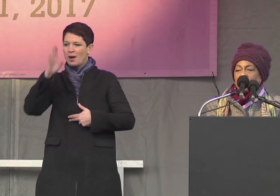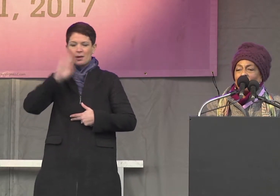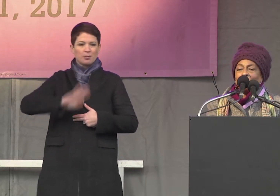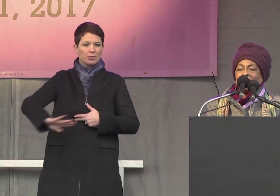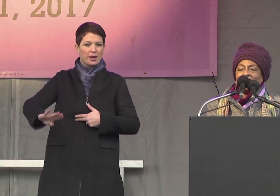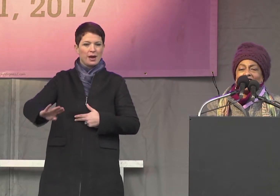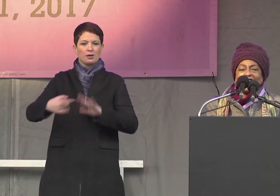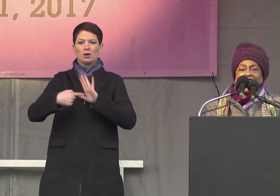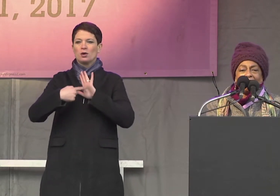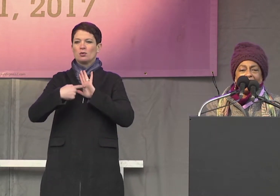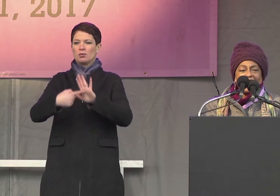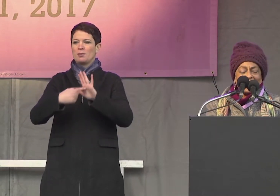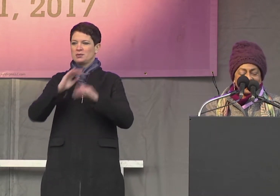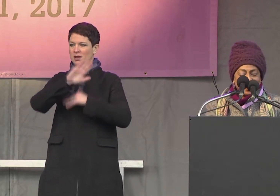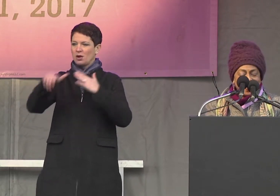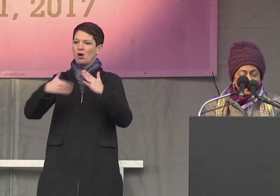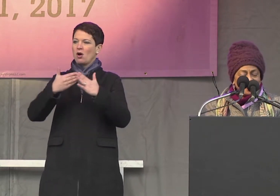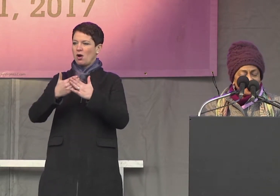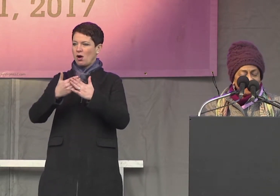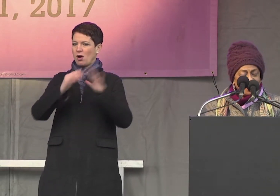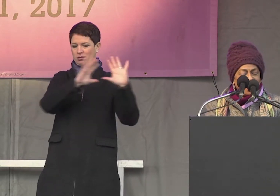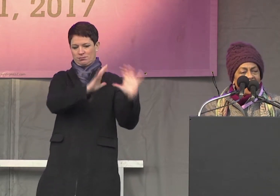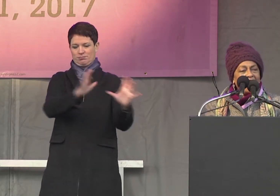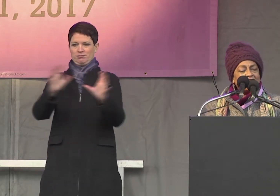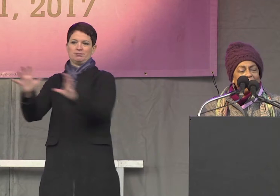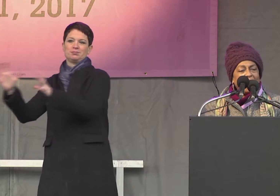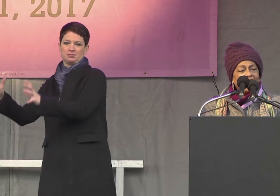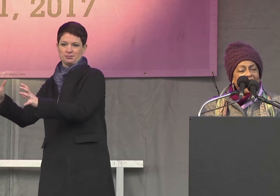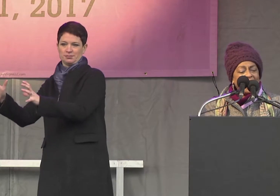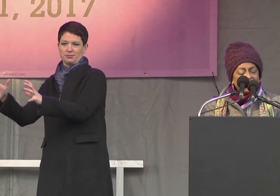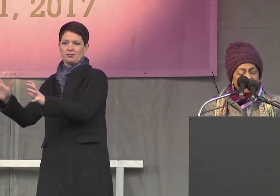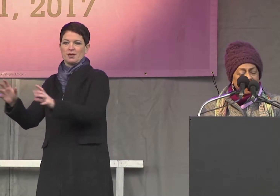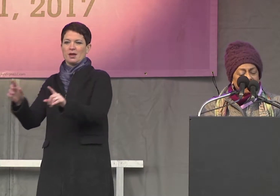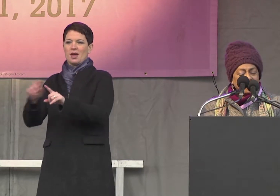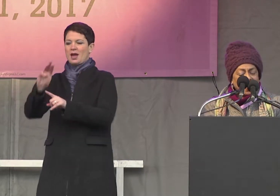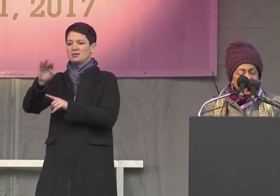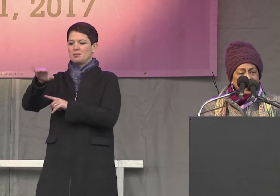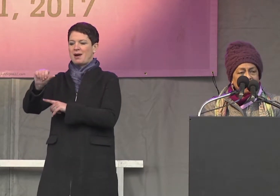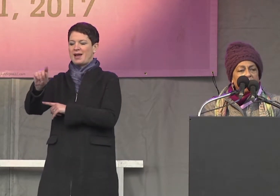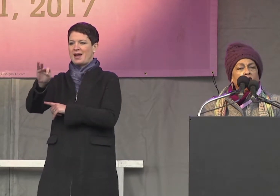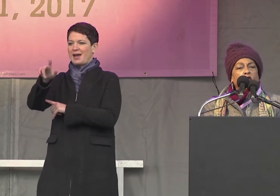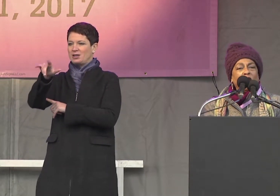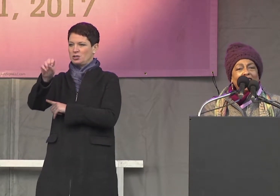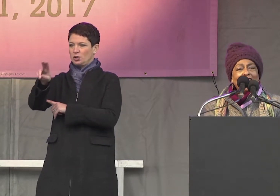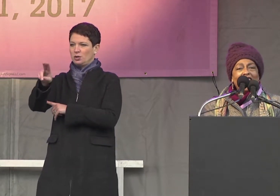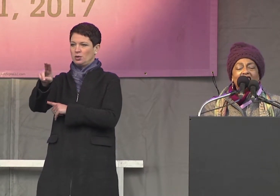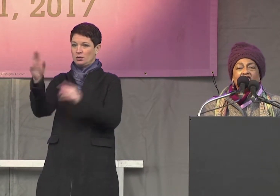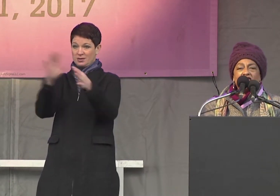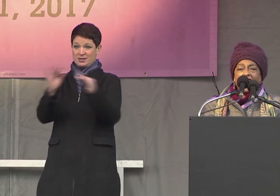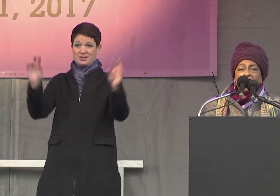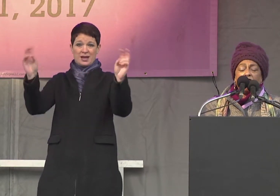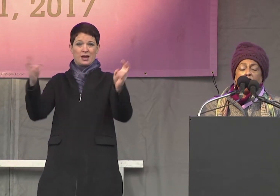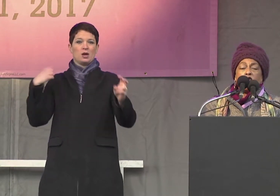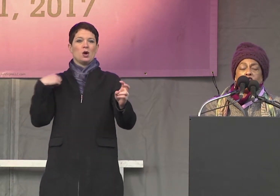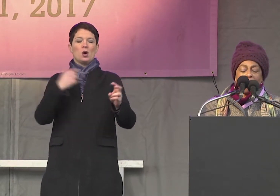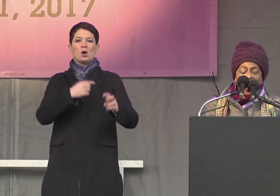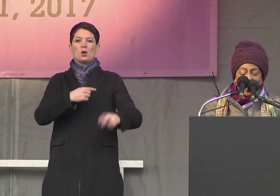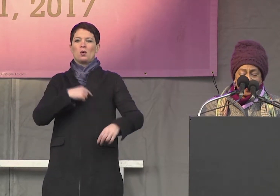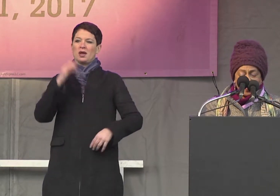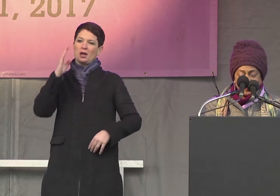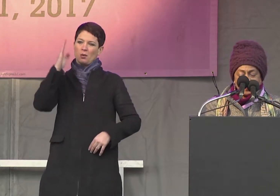brown, representing every nationality. As Maya Angelou said, we